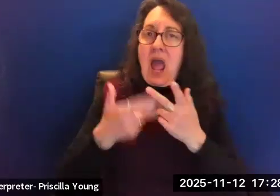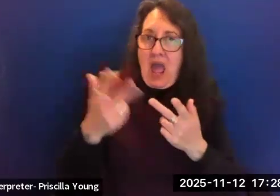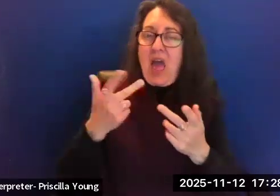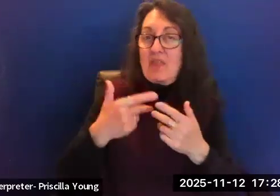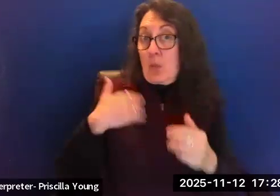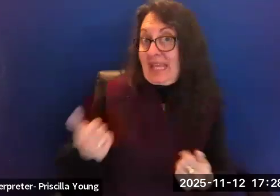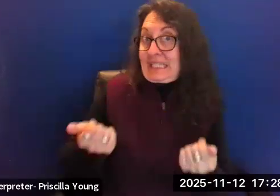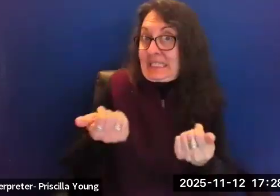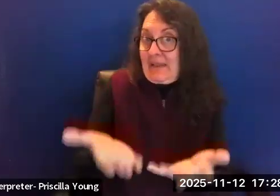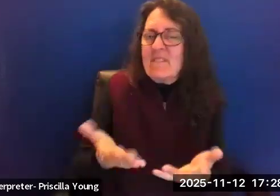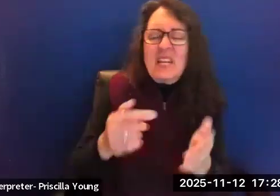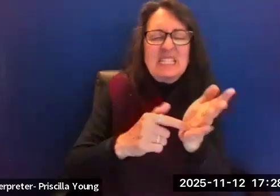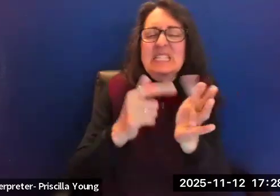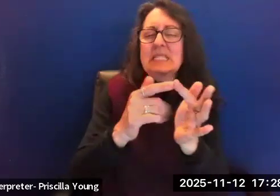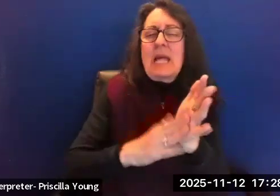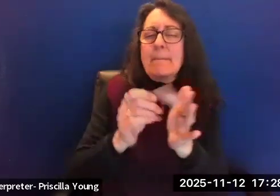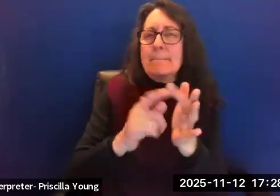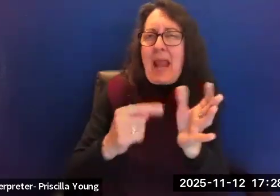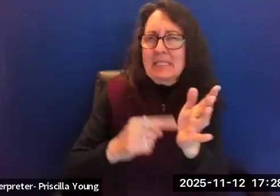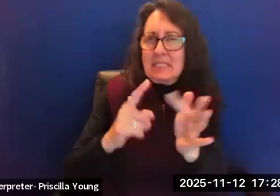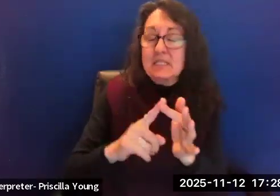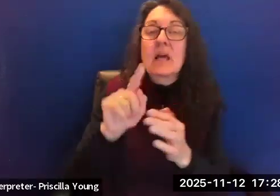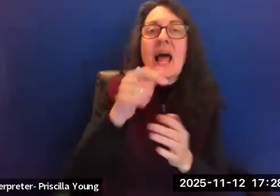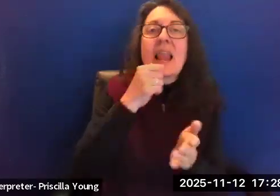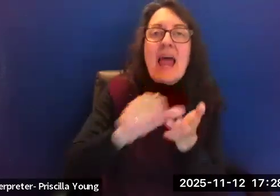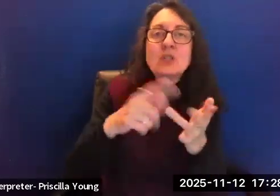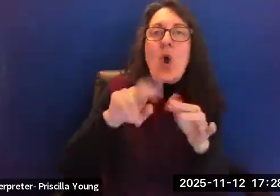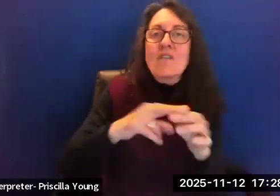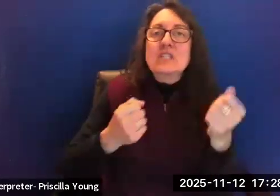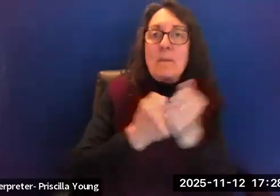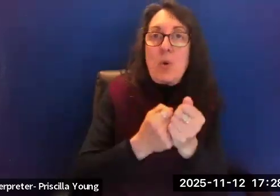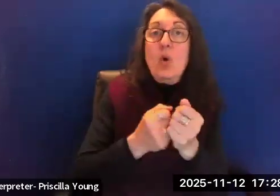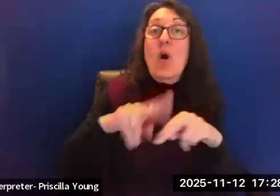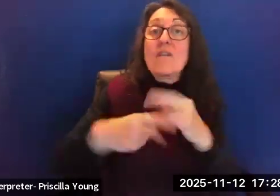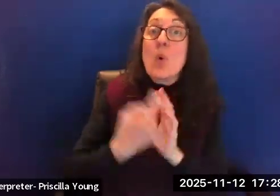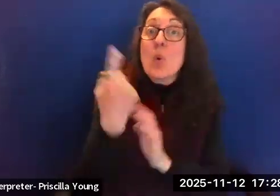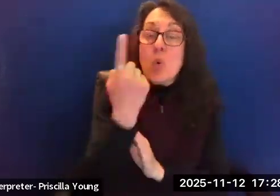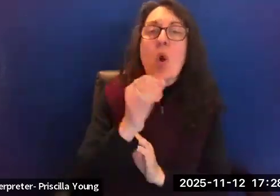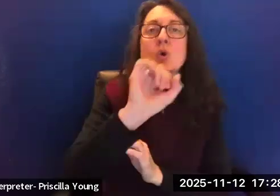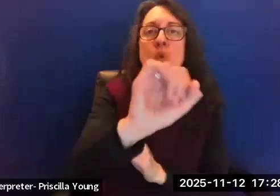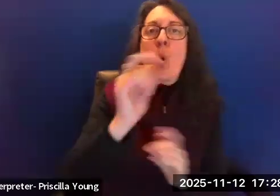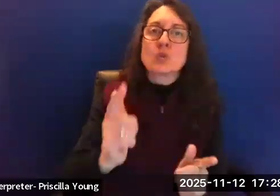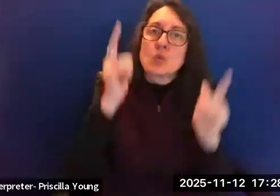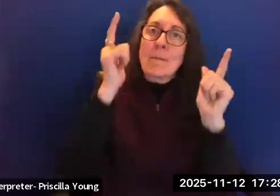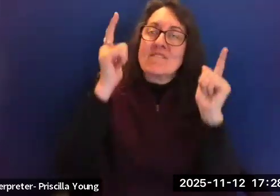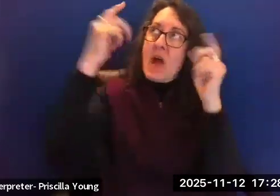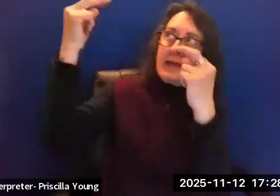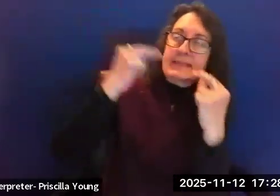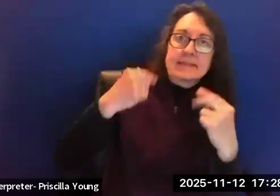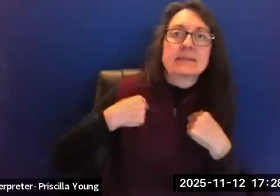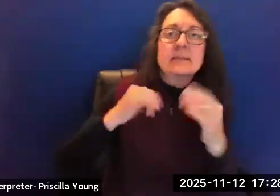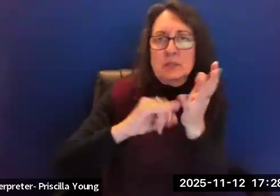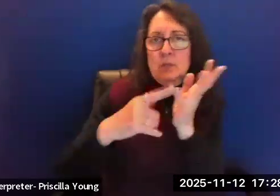for the letter of support from your supervisor. We've done this to make sure it's as easy